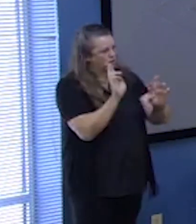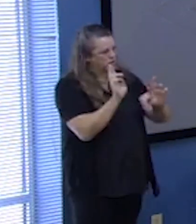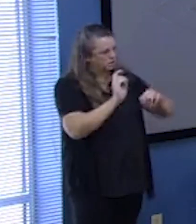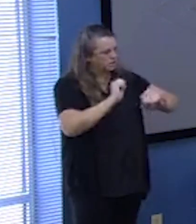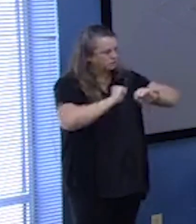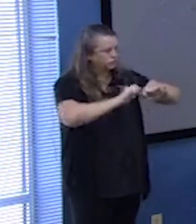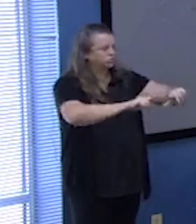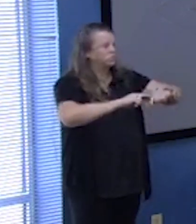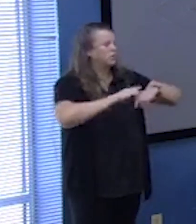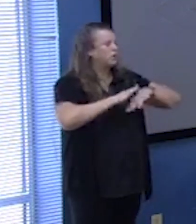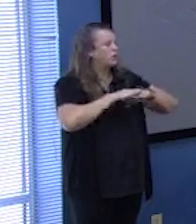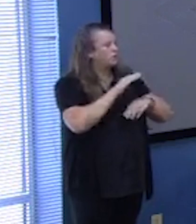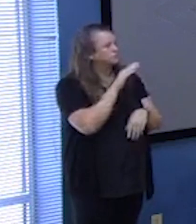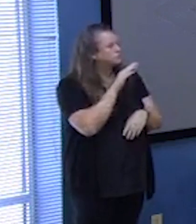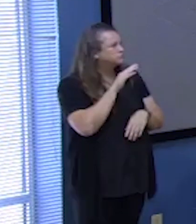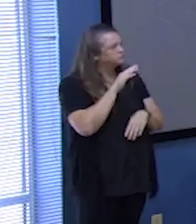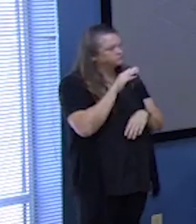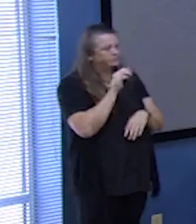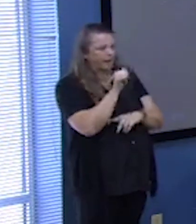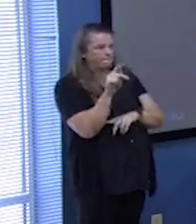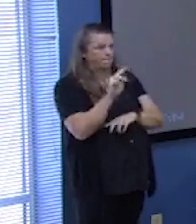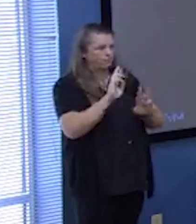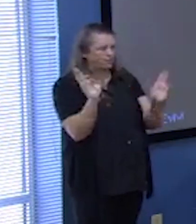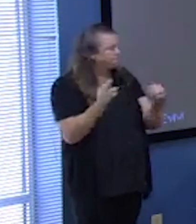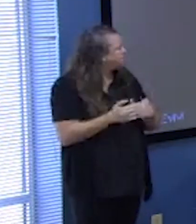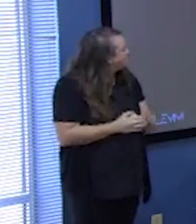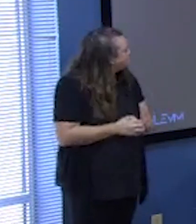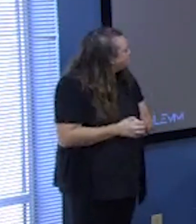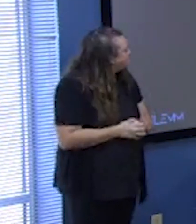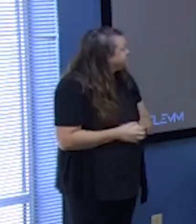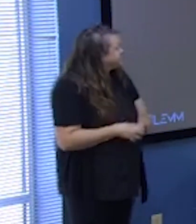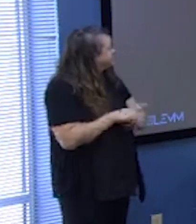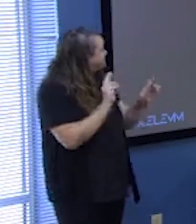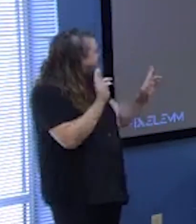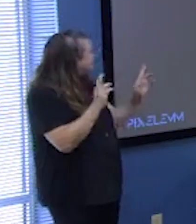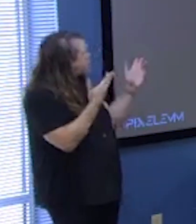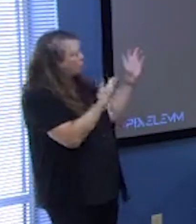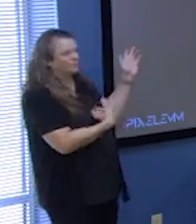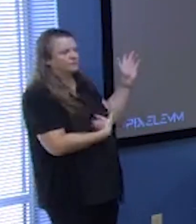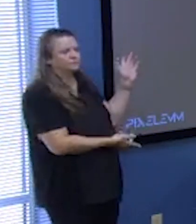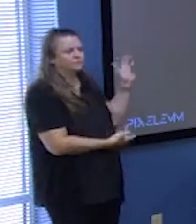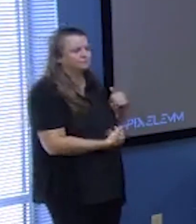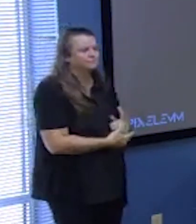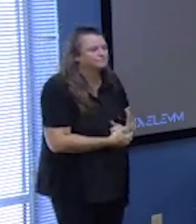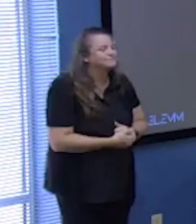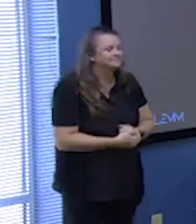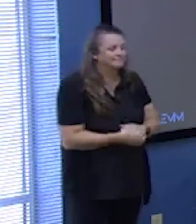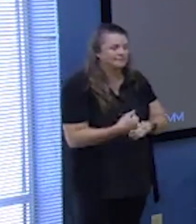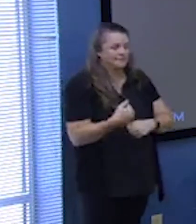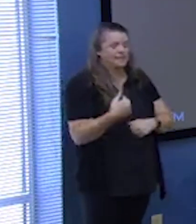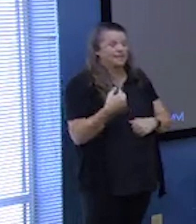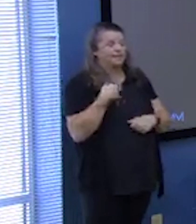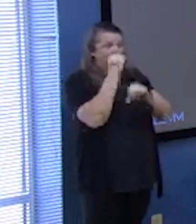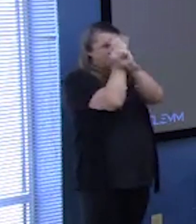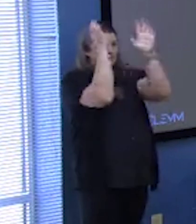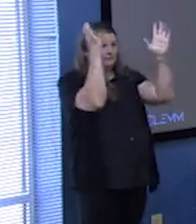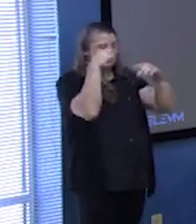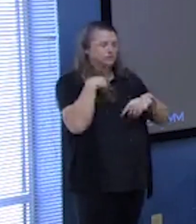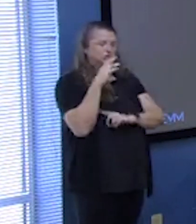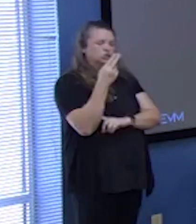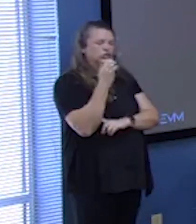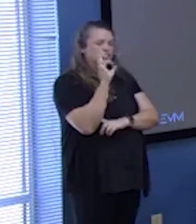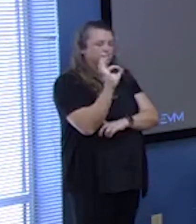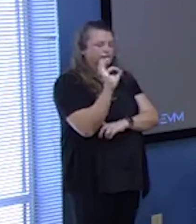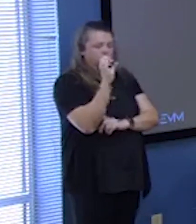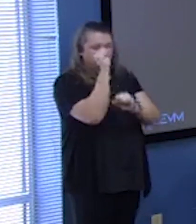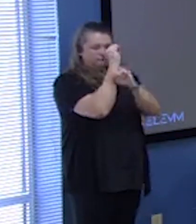that. Super, super pumped. So here we go. Oh, that's me. I am the chief visionary officer. I chose that because